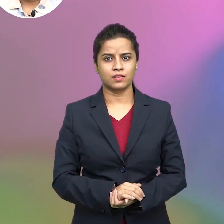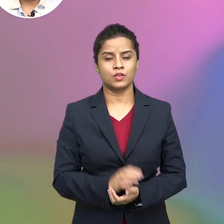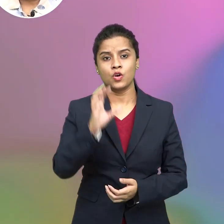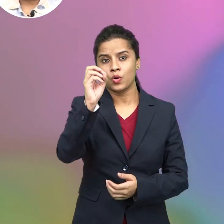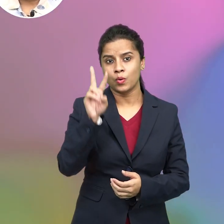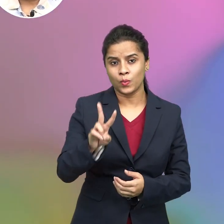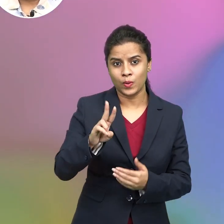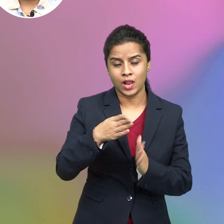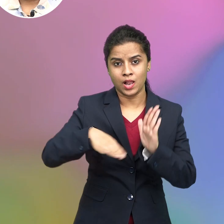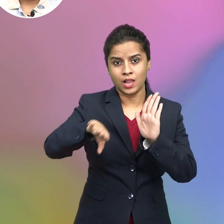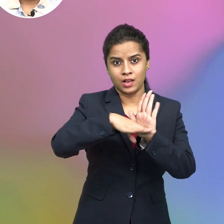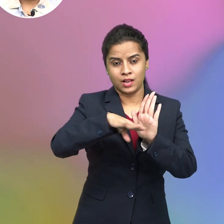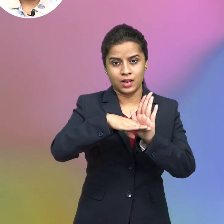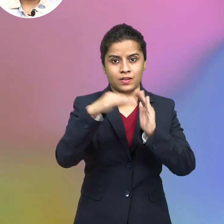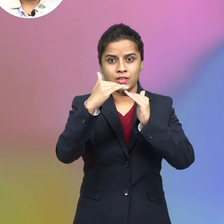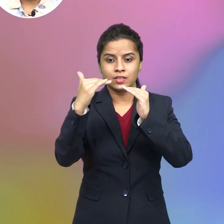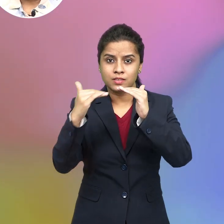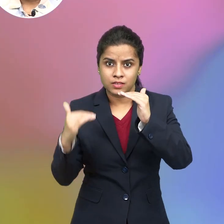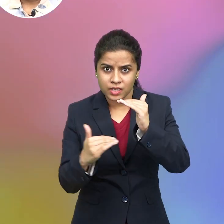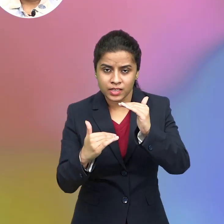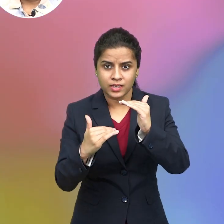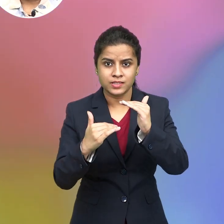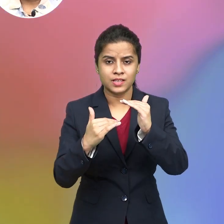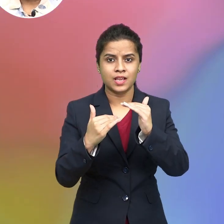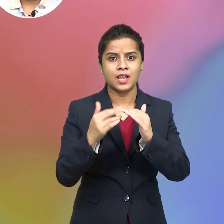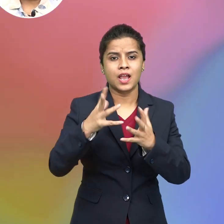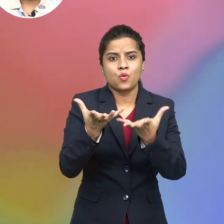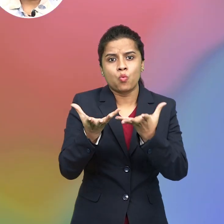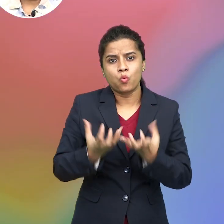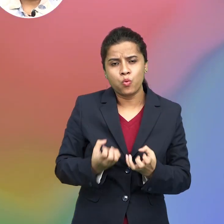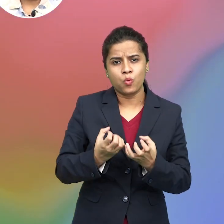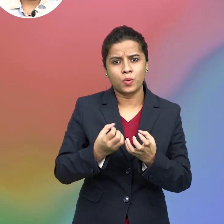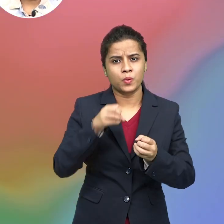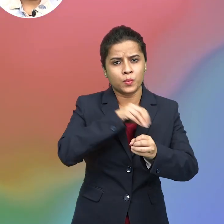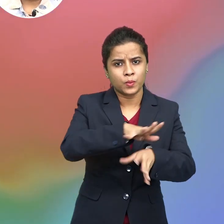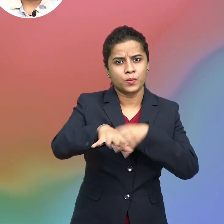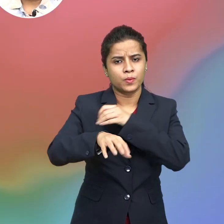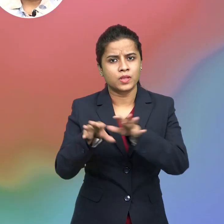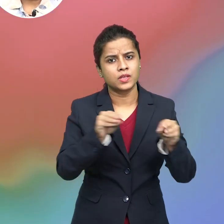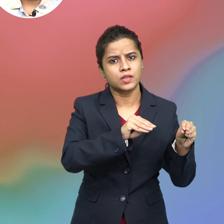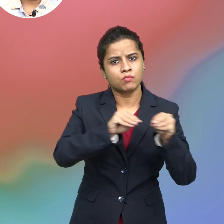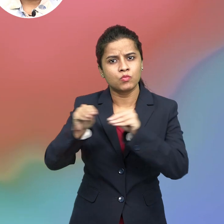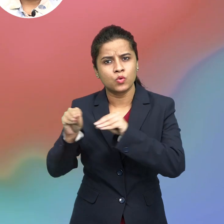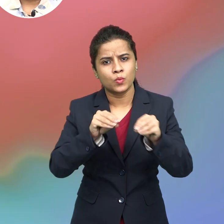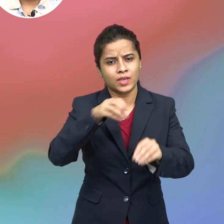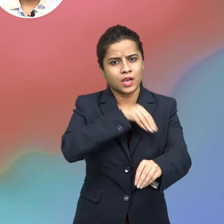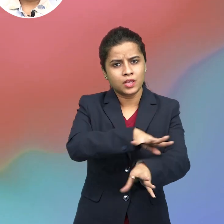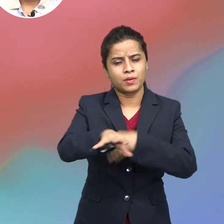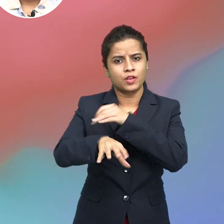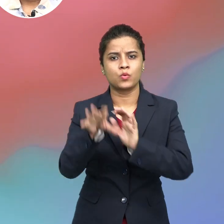the oxygen levels decrease and requires a supplementary supply of